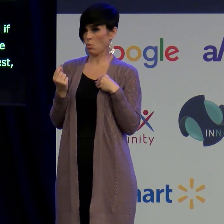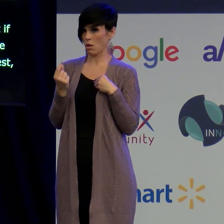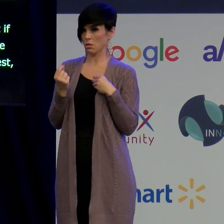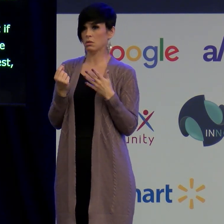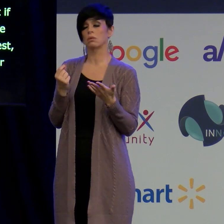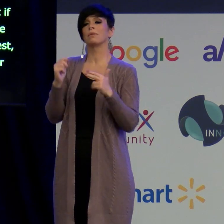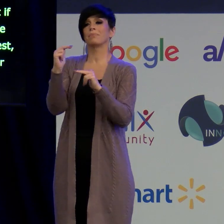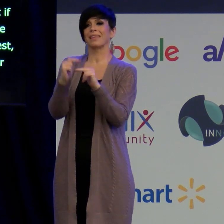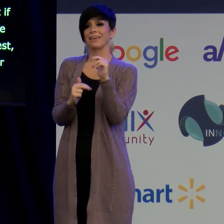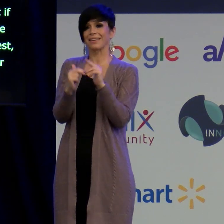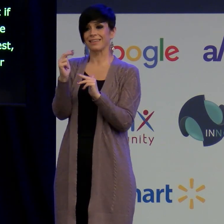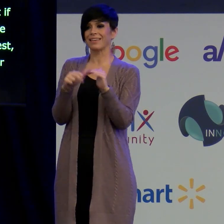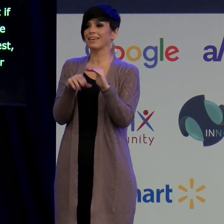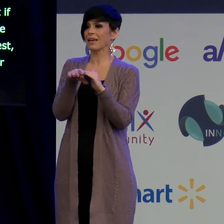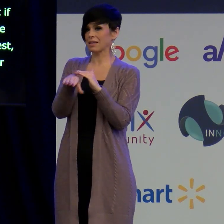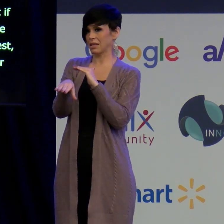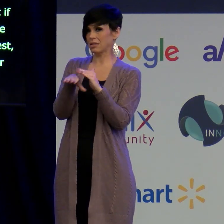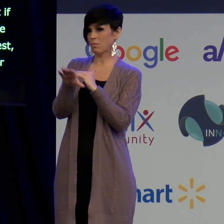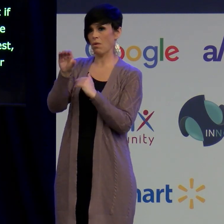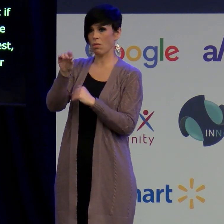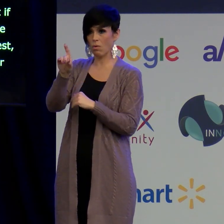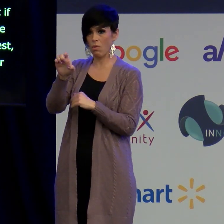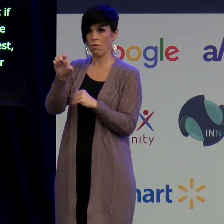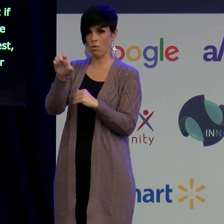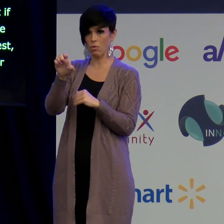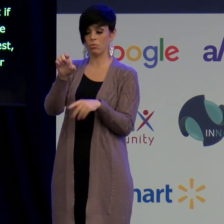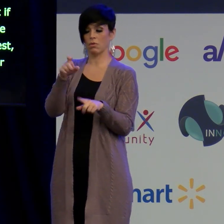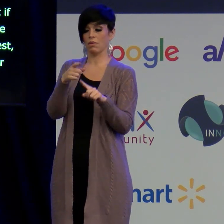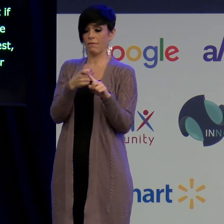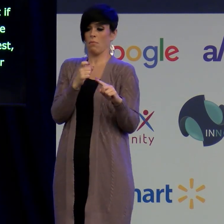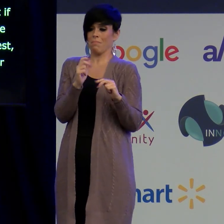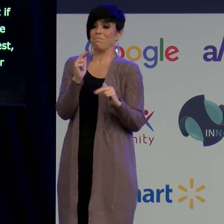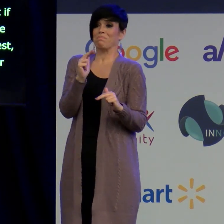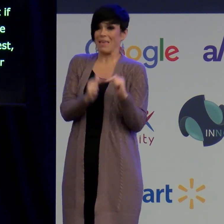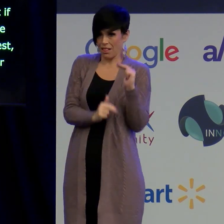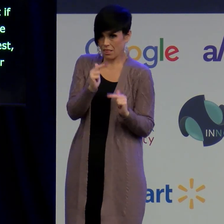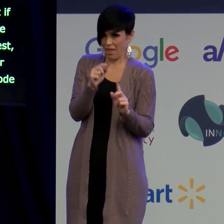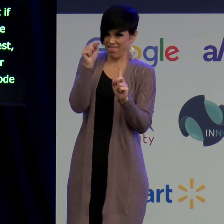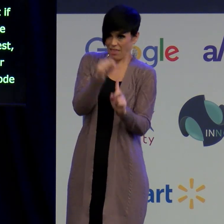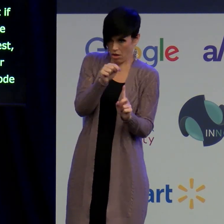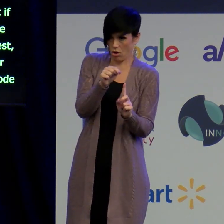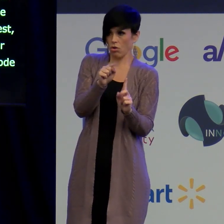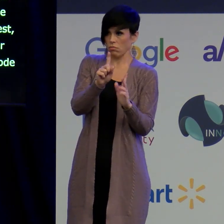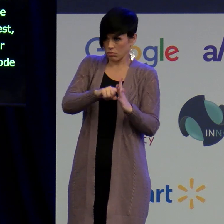is building accessible code right from building it.